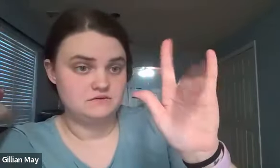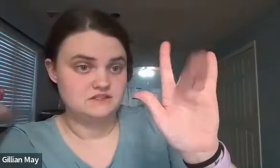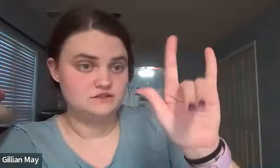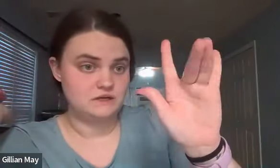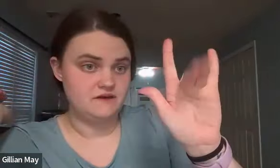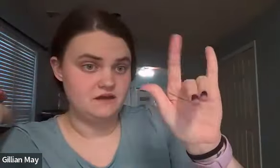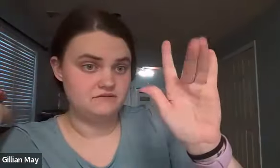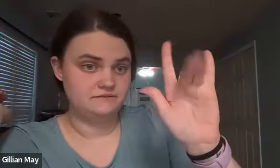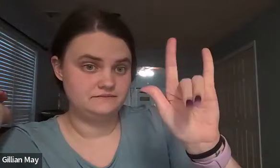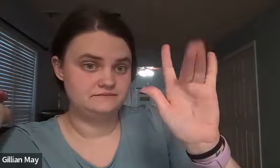bounce, 25.